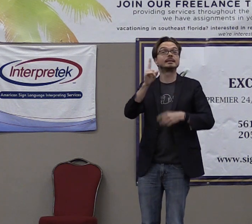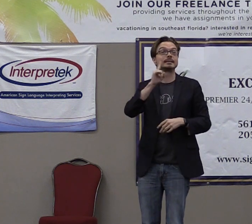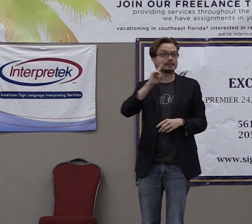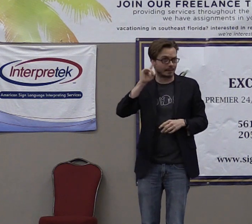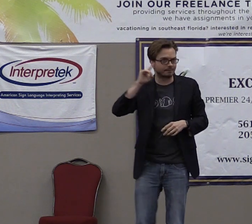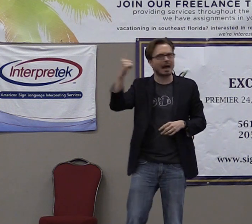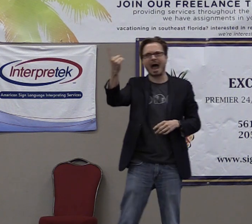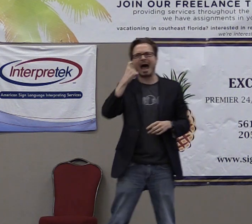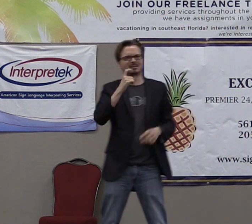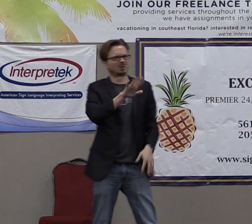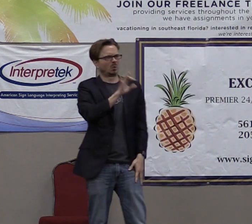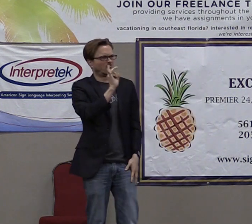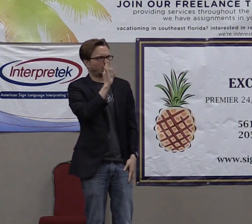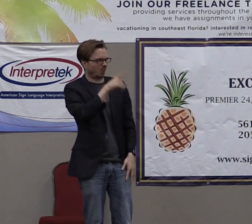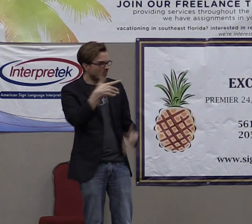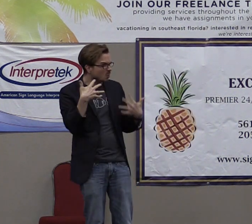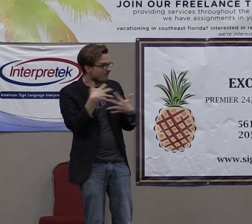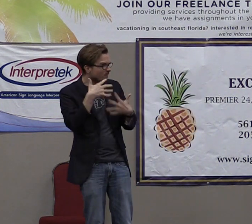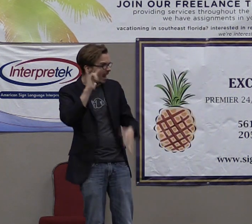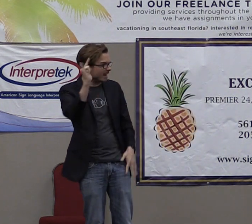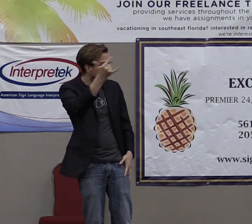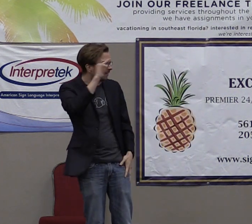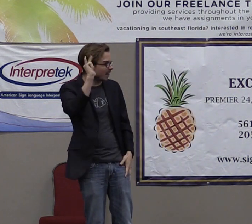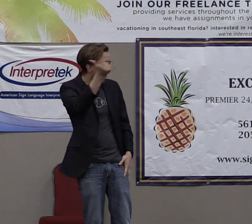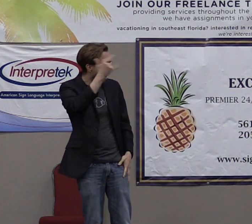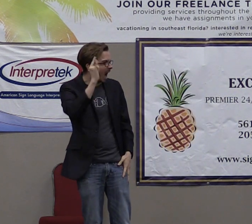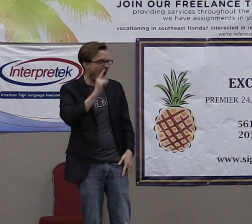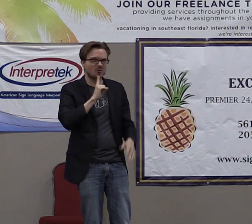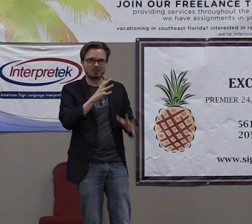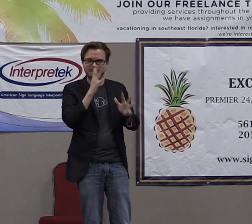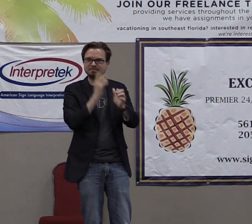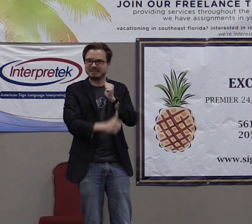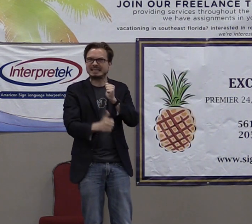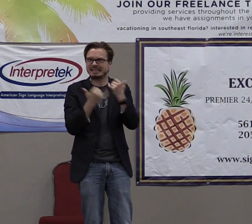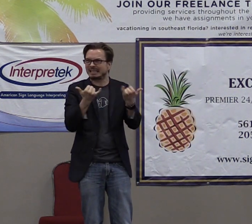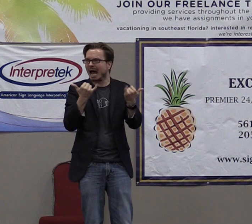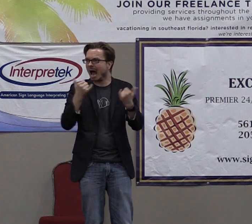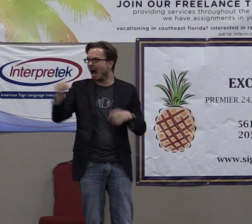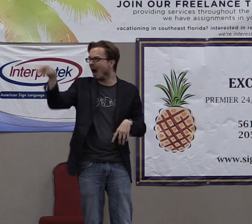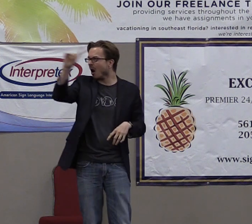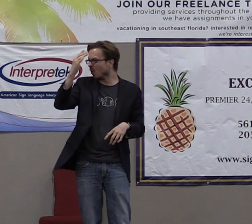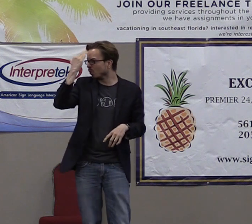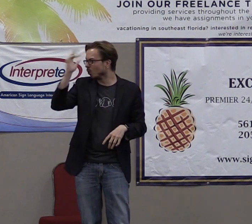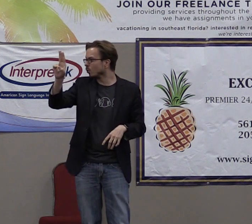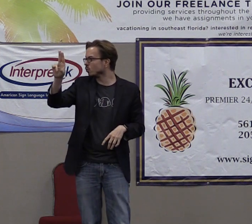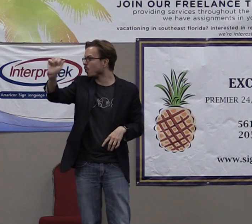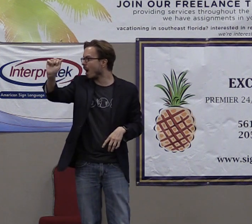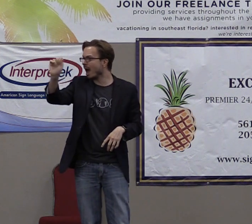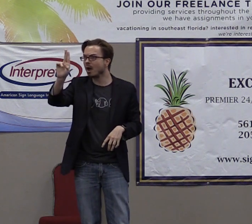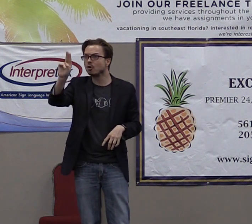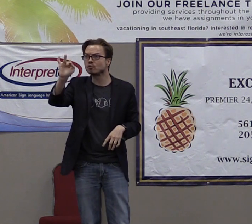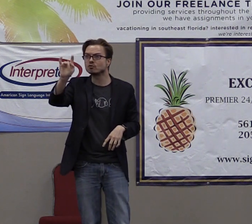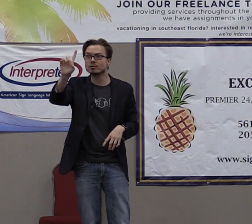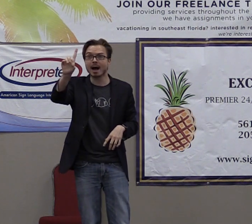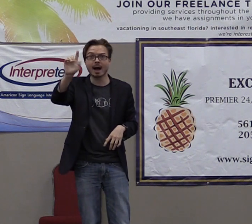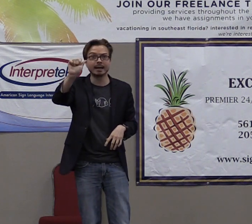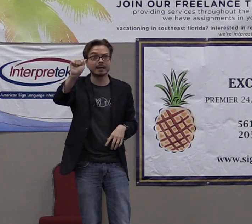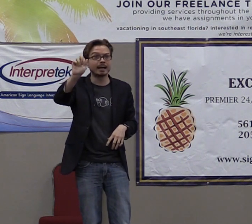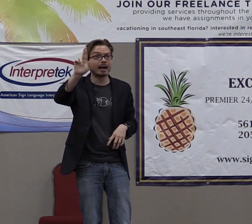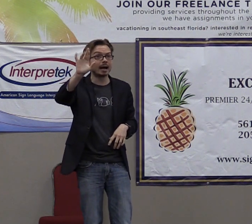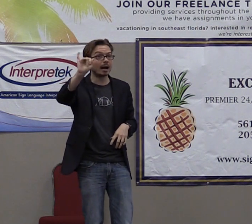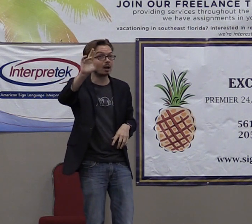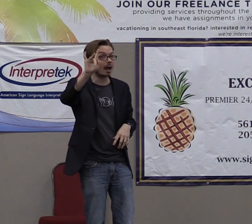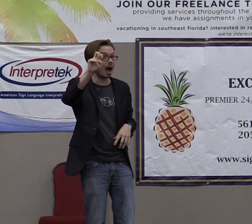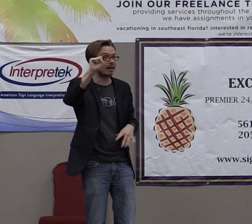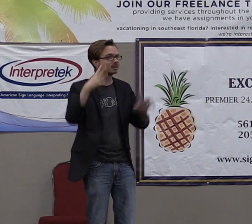I fly a lot and often, and a lot of that people ask me, like, are you afraid of flying? Like, you know, there's a lot of neat things going on, you know,